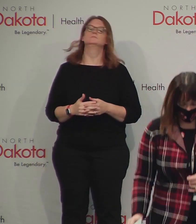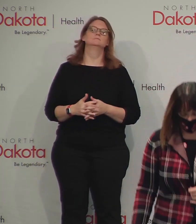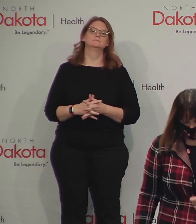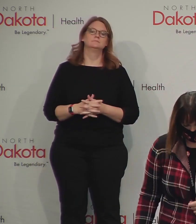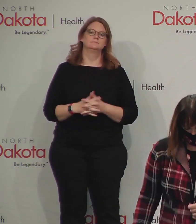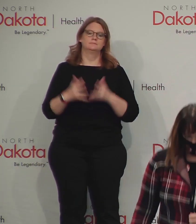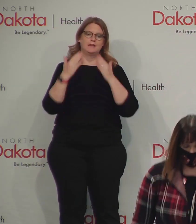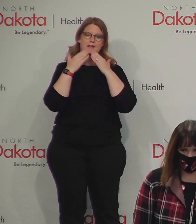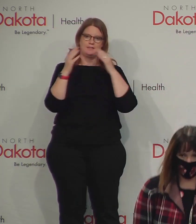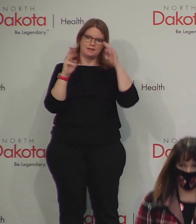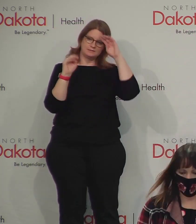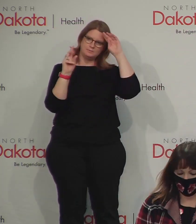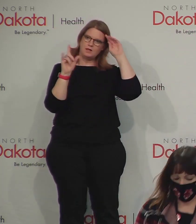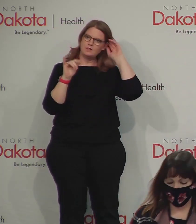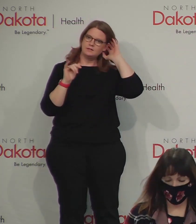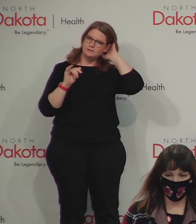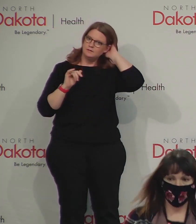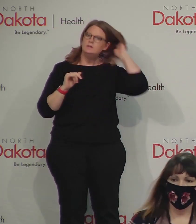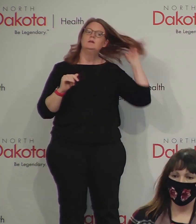Thanks, Molly.